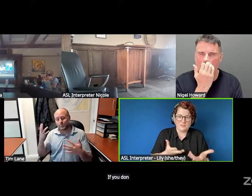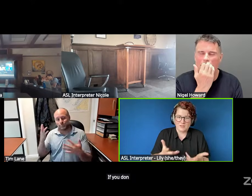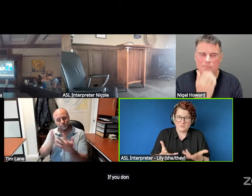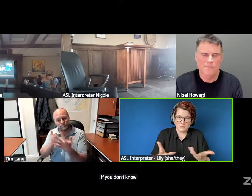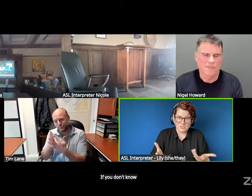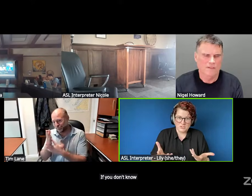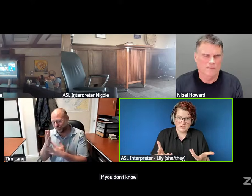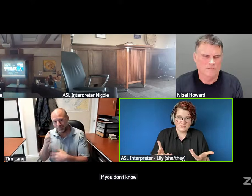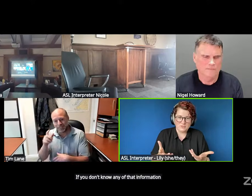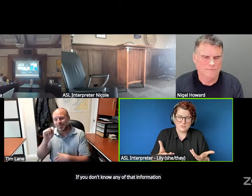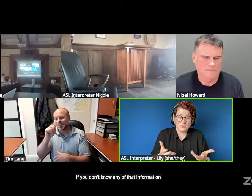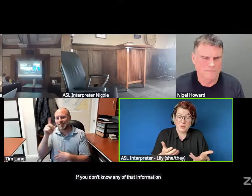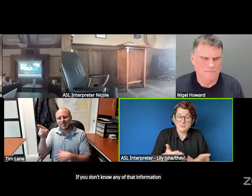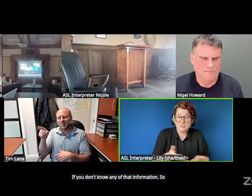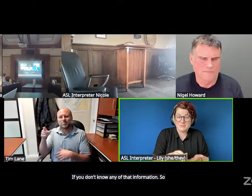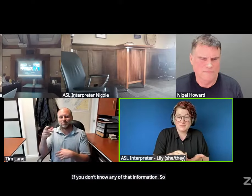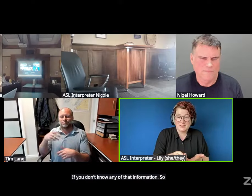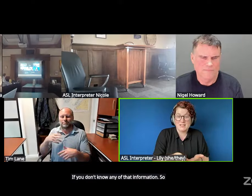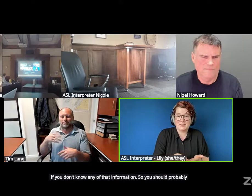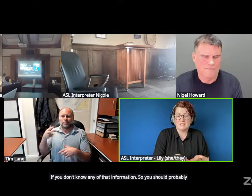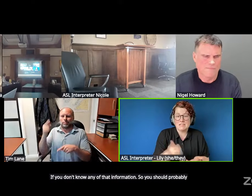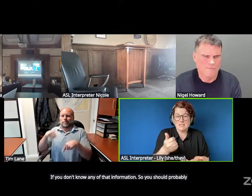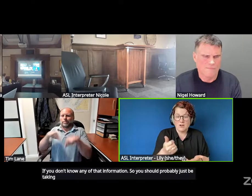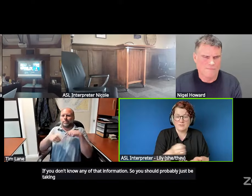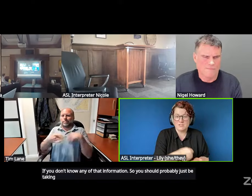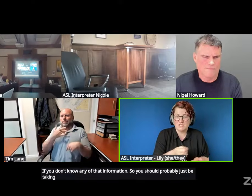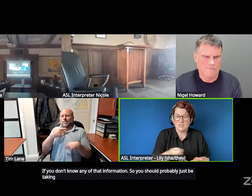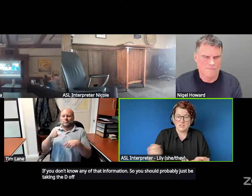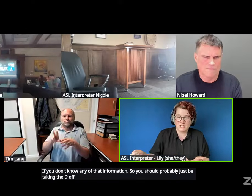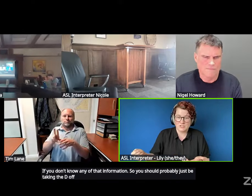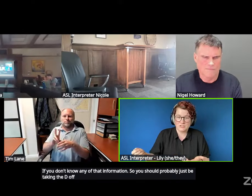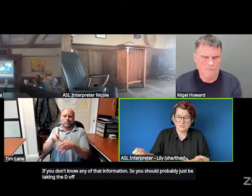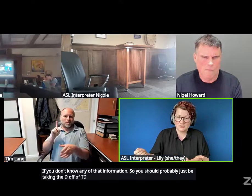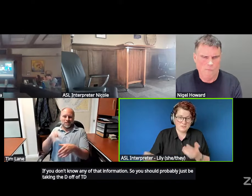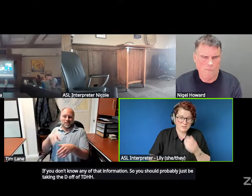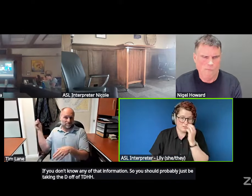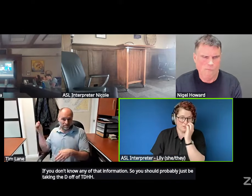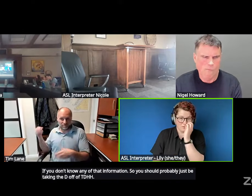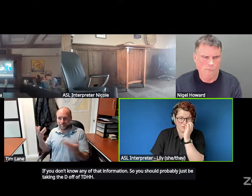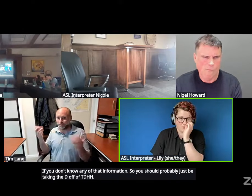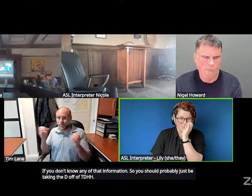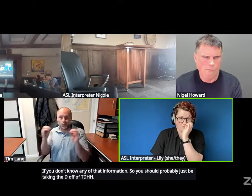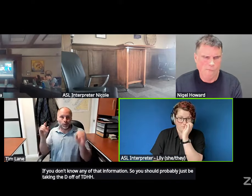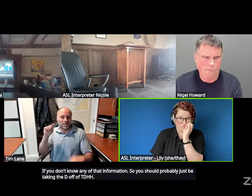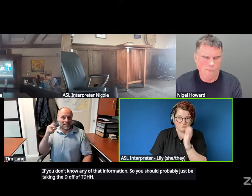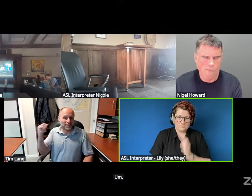know any of that information. So you should probably just be taking the D off of TDHH.